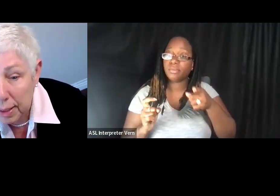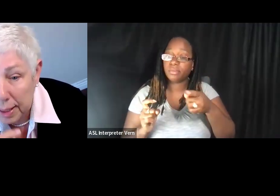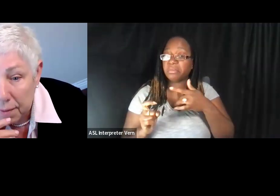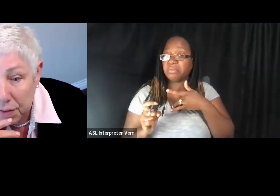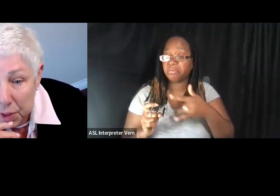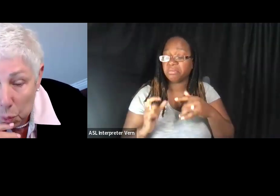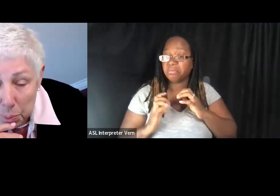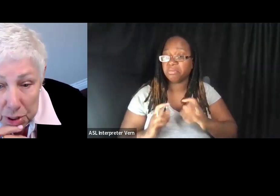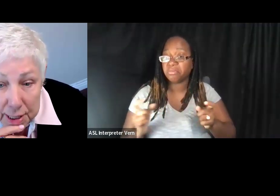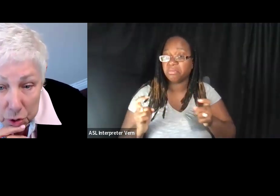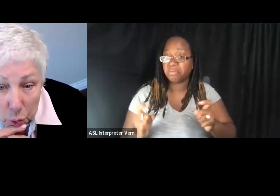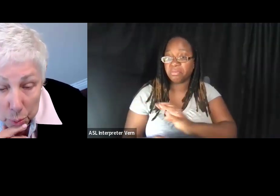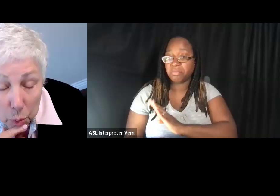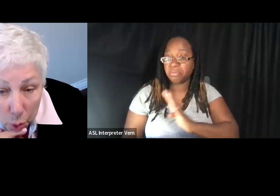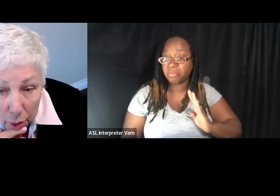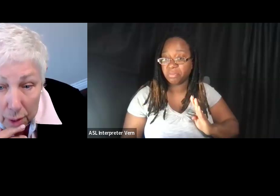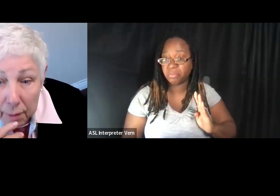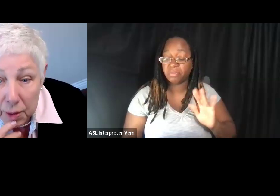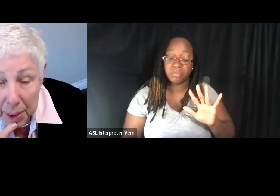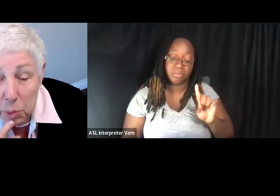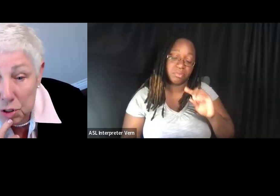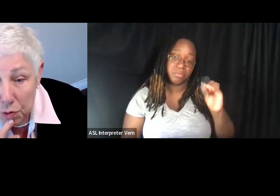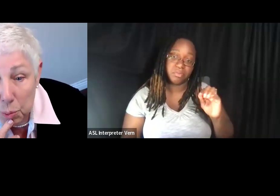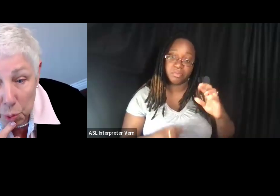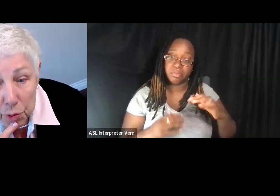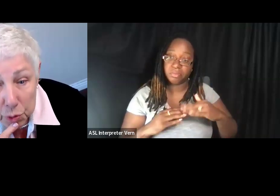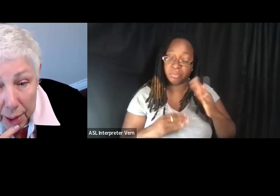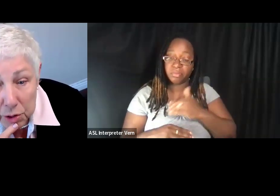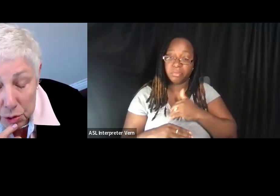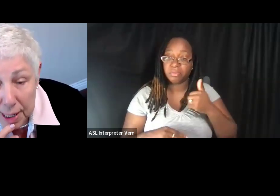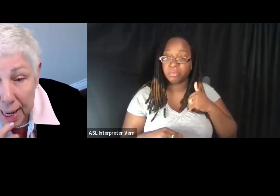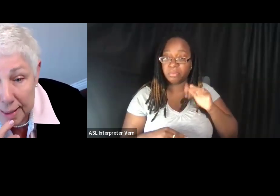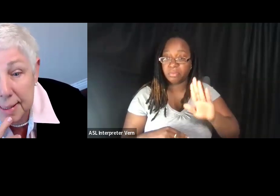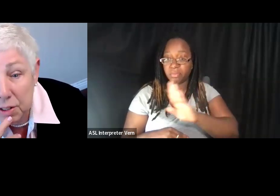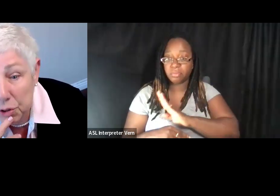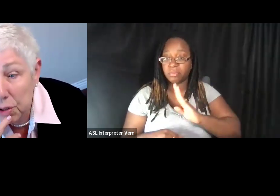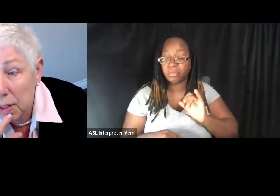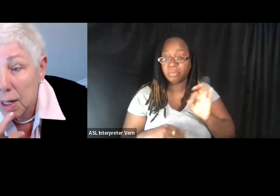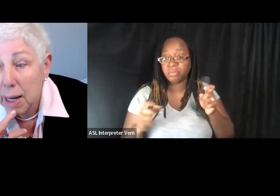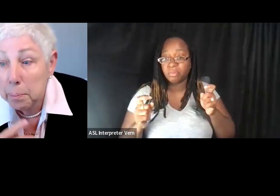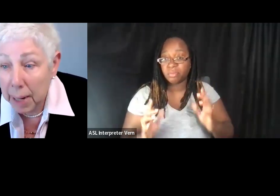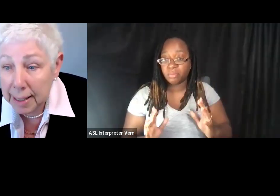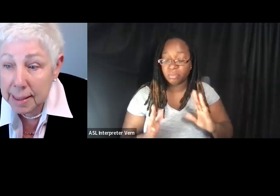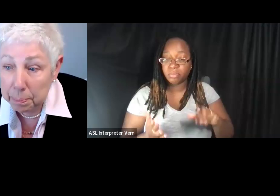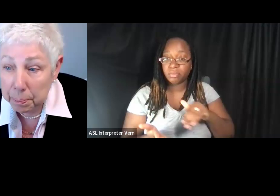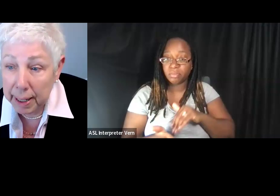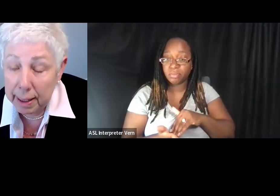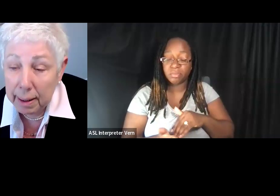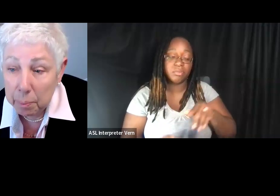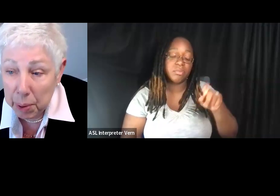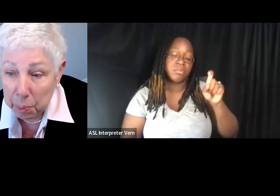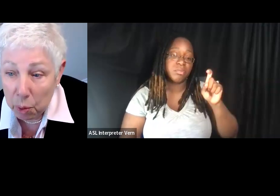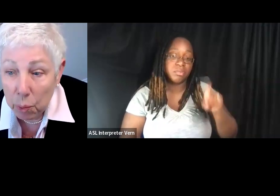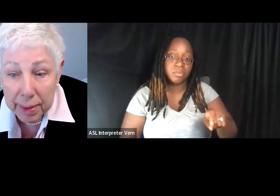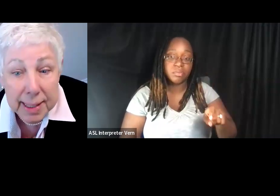board. 51% or more of the members of your board of directors at a center must